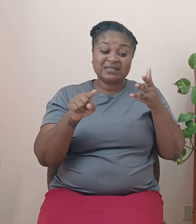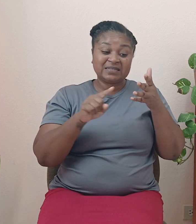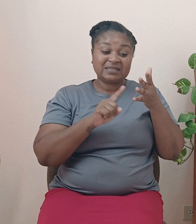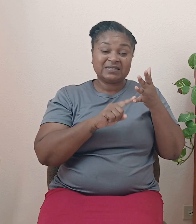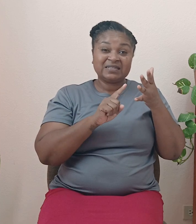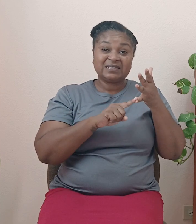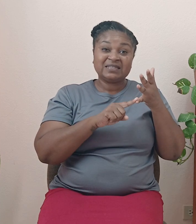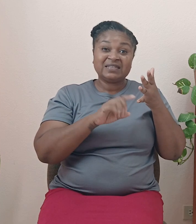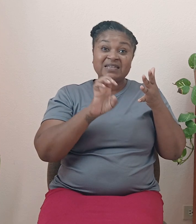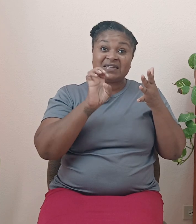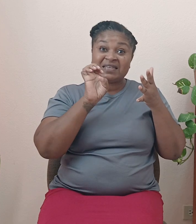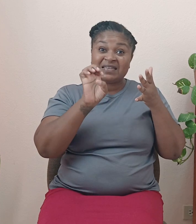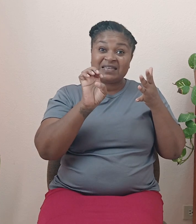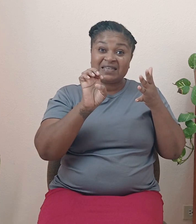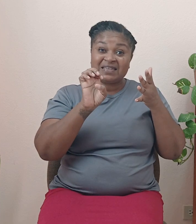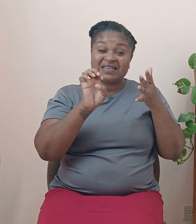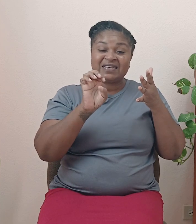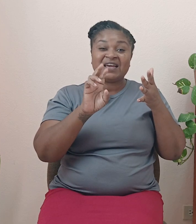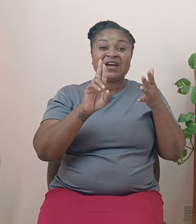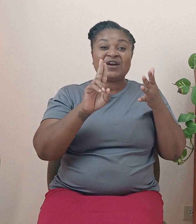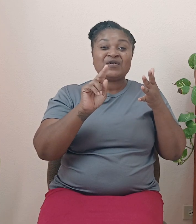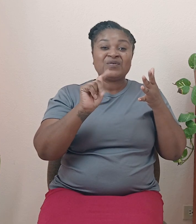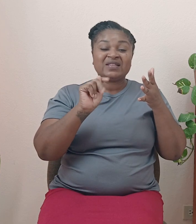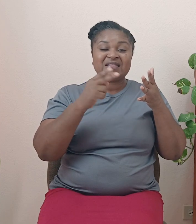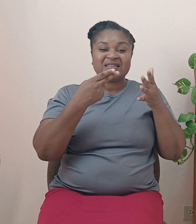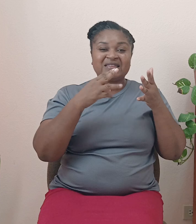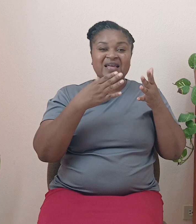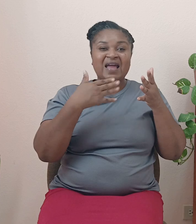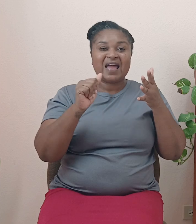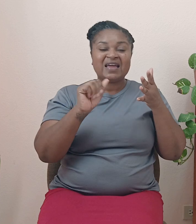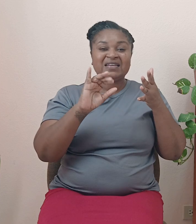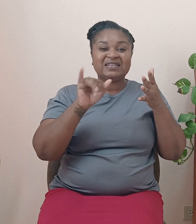E. Ruth and Jesse.